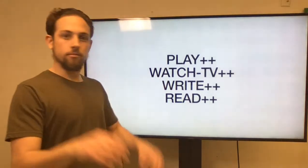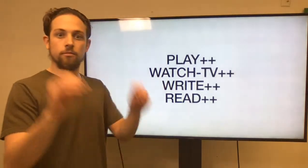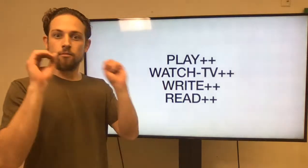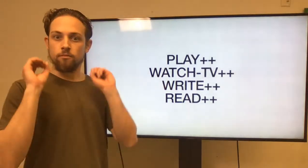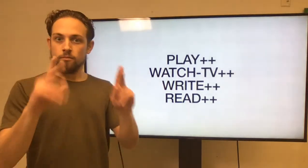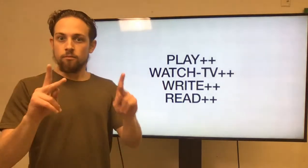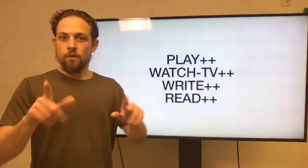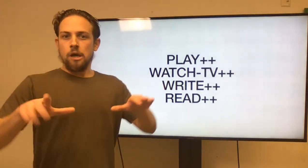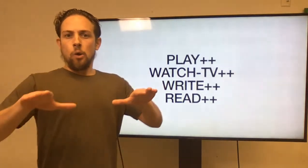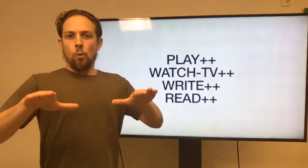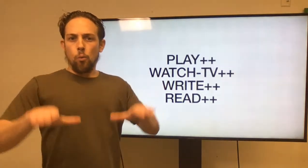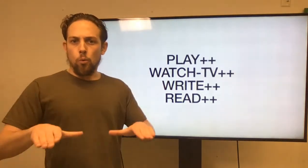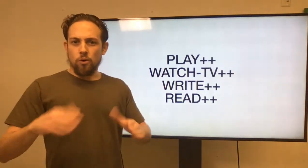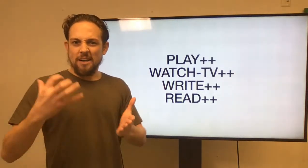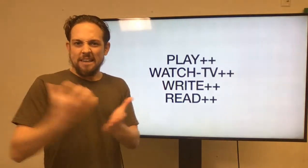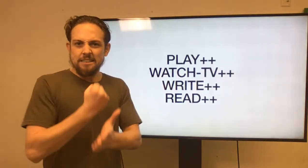All right, all of these are great examples.